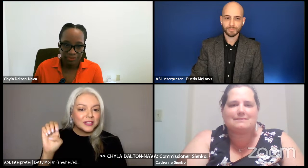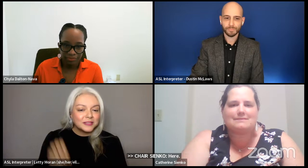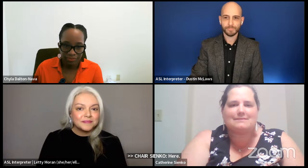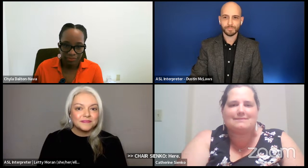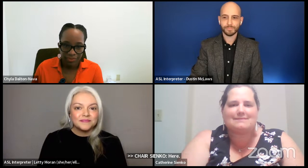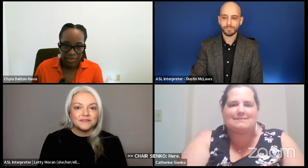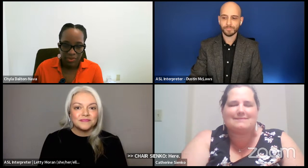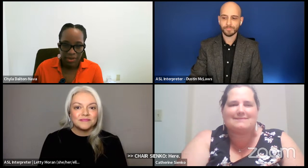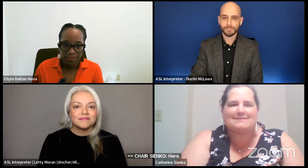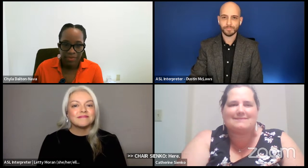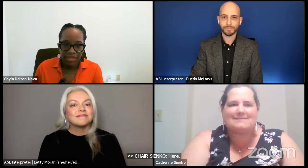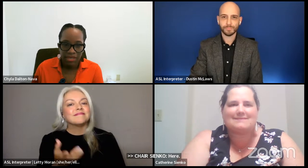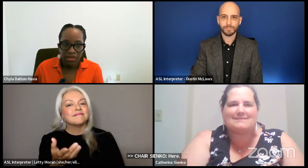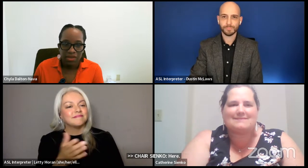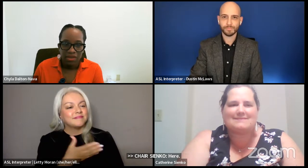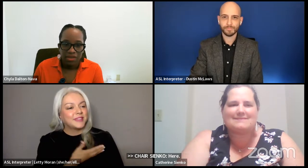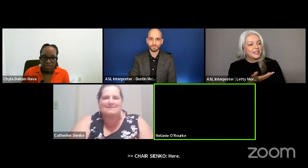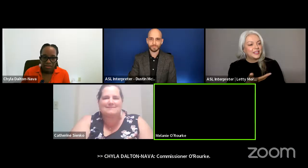Here.